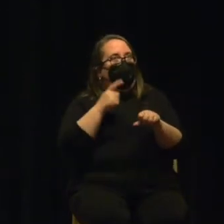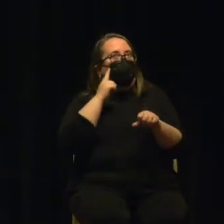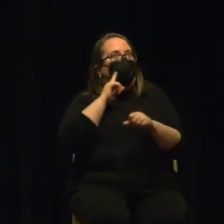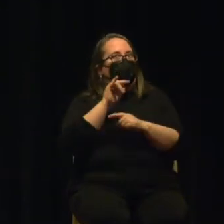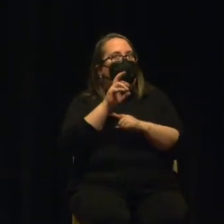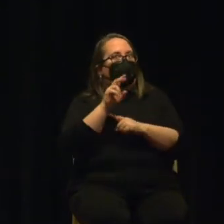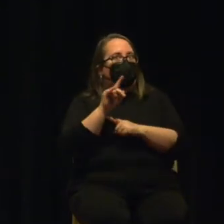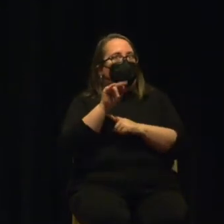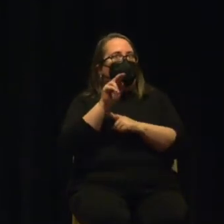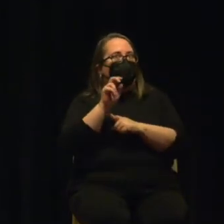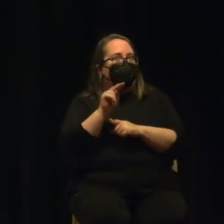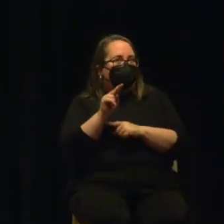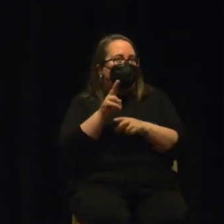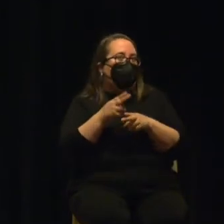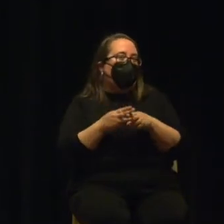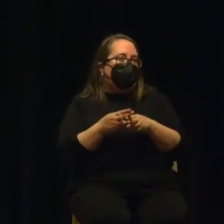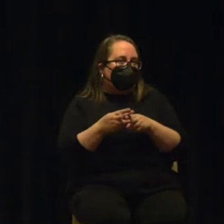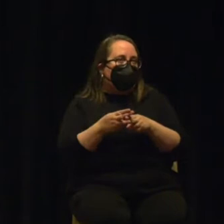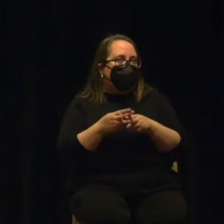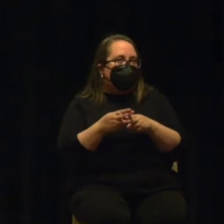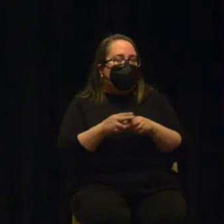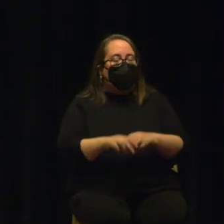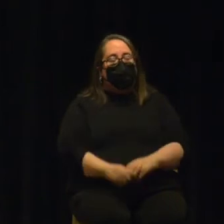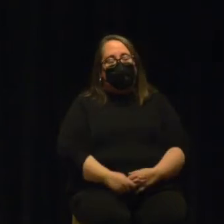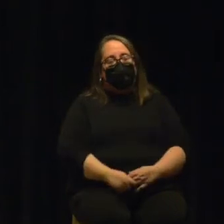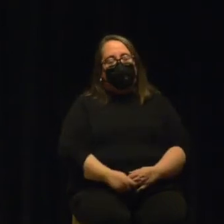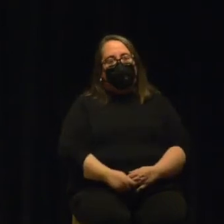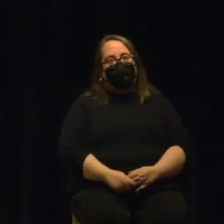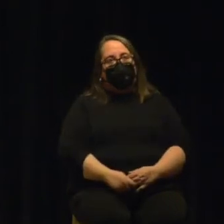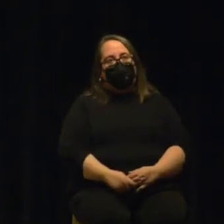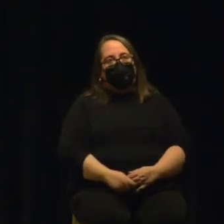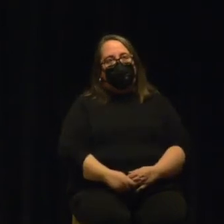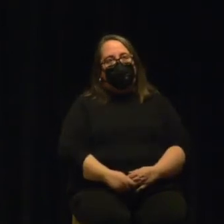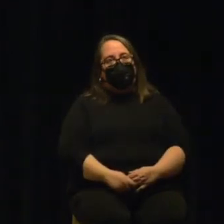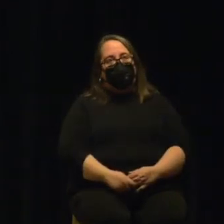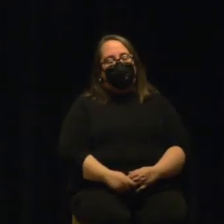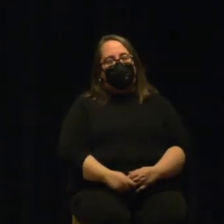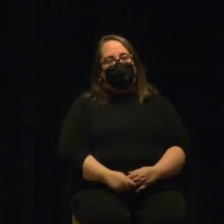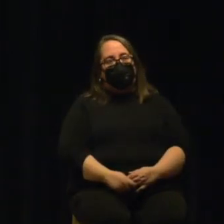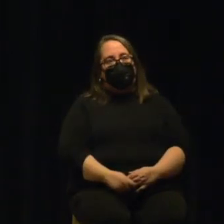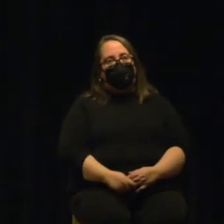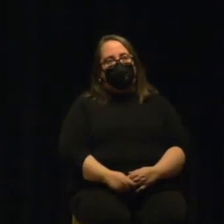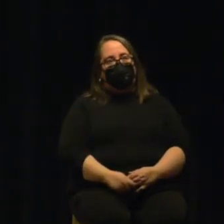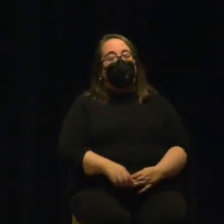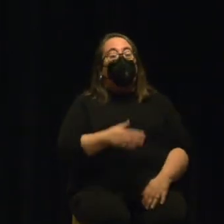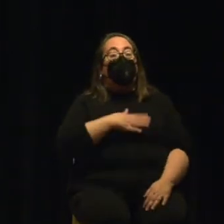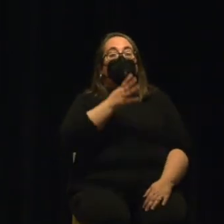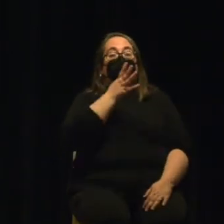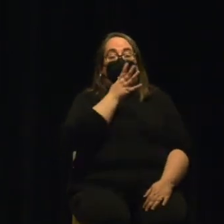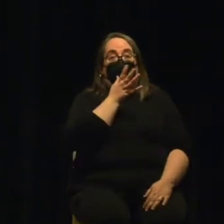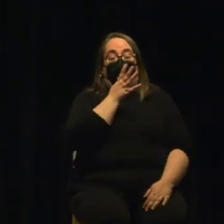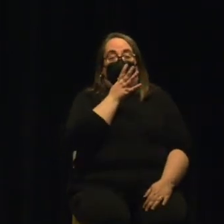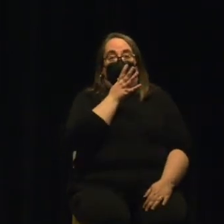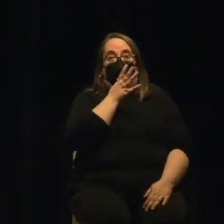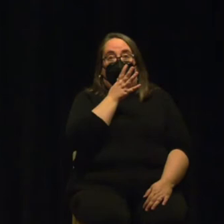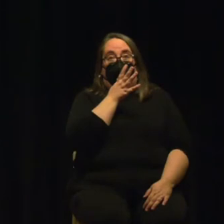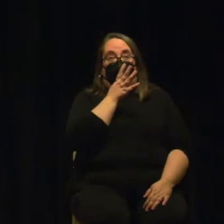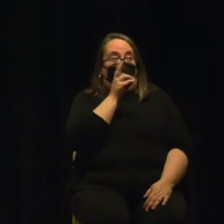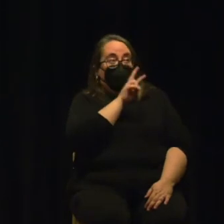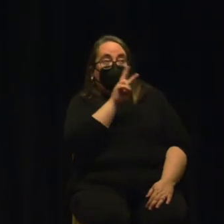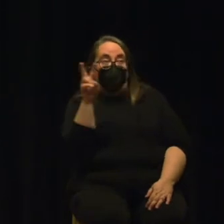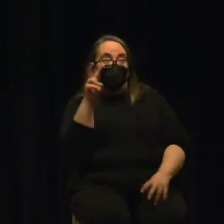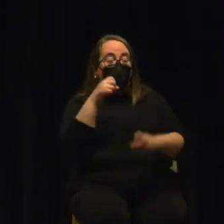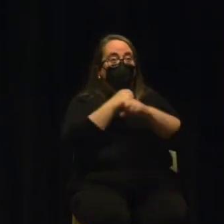name. So it does have to do with the book in a way, she, my mother would watch these fights. This is